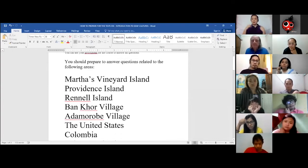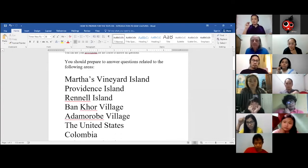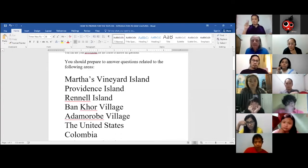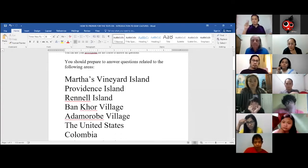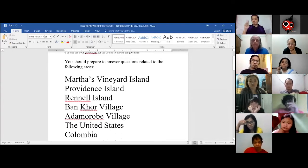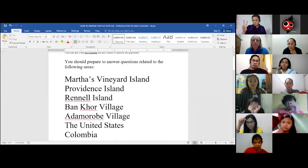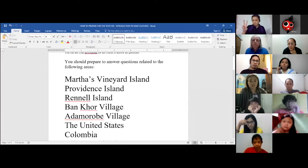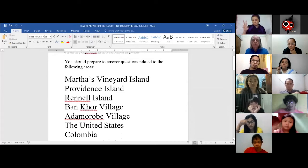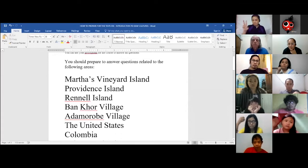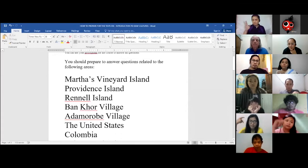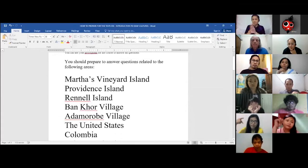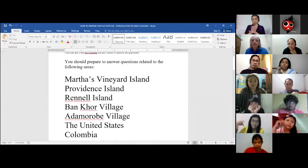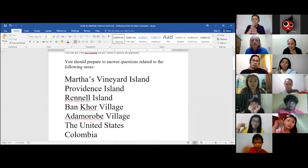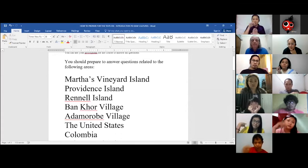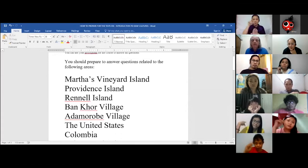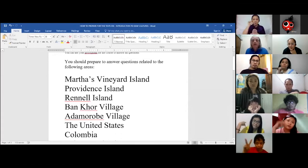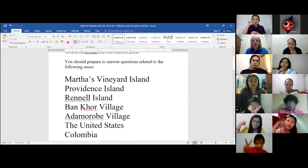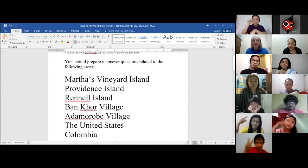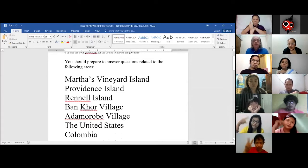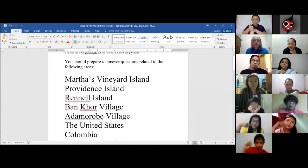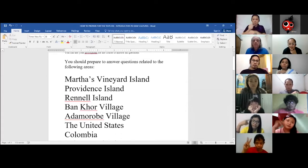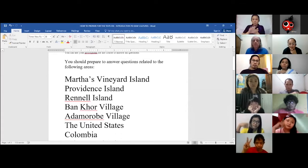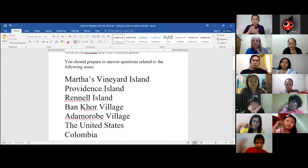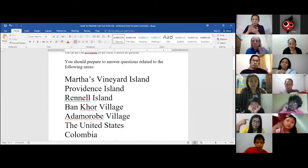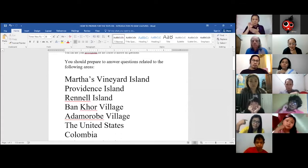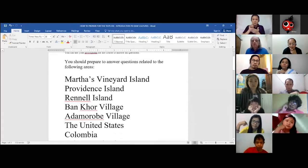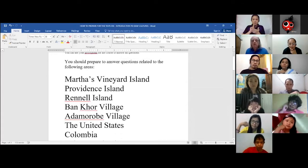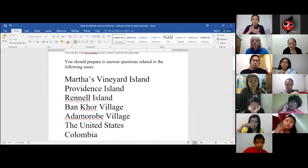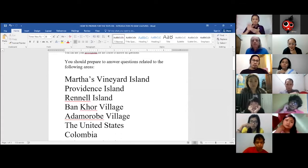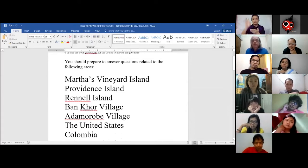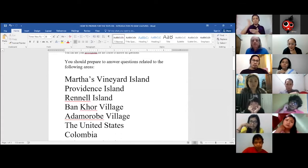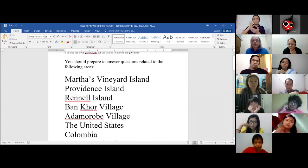up the school for the deaf. So start with Providence Island.